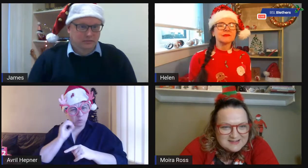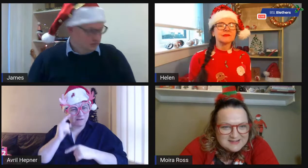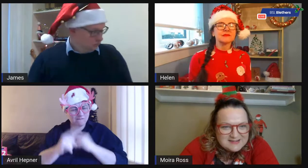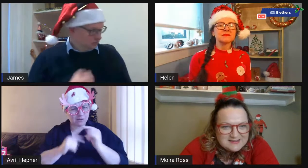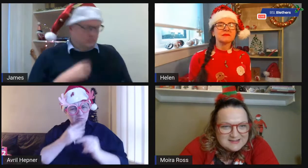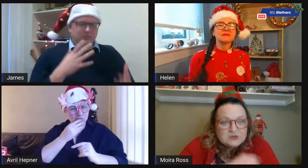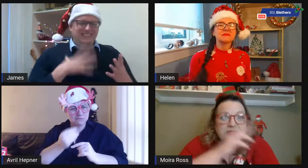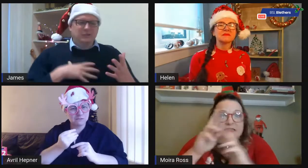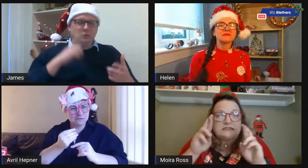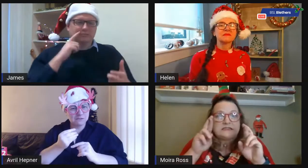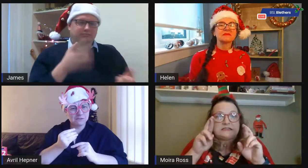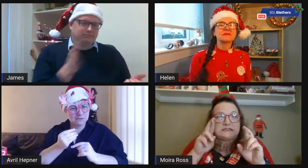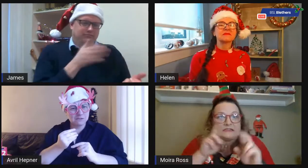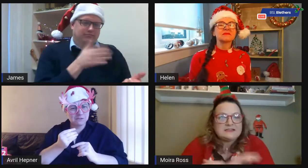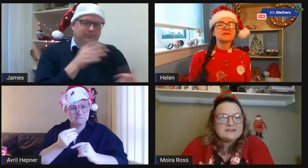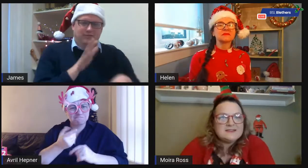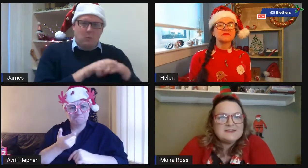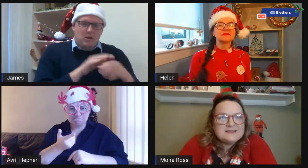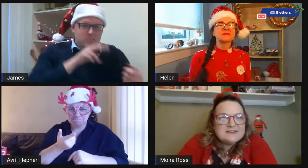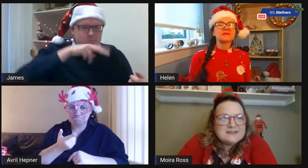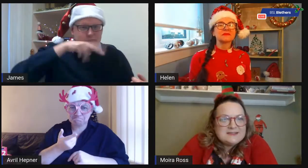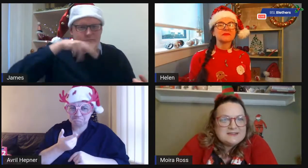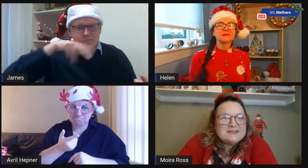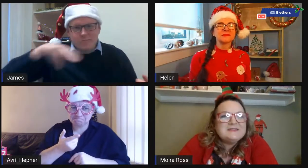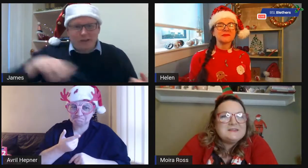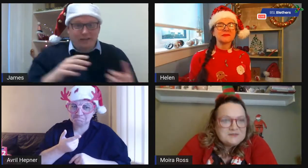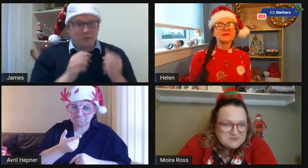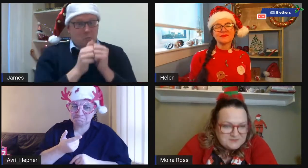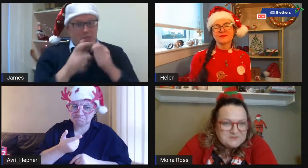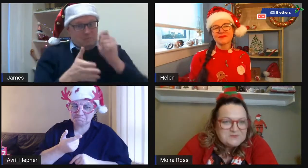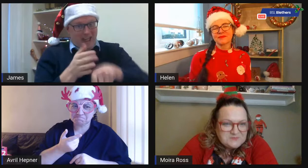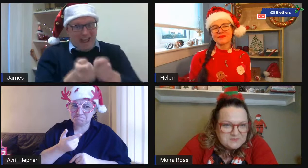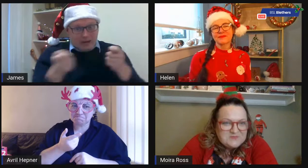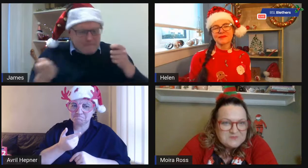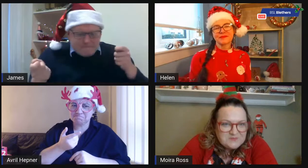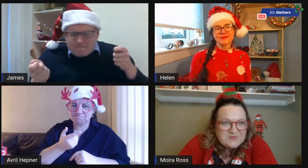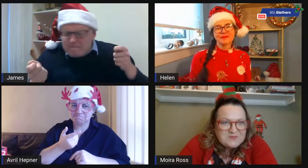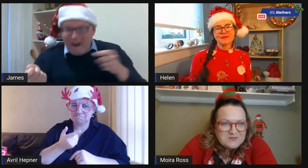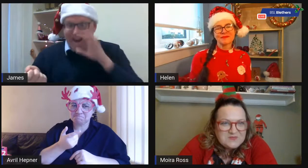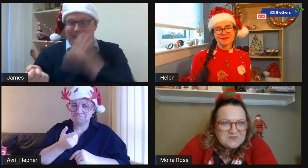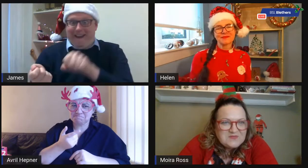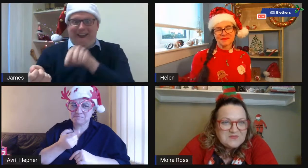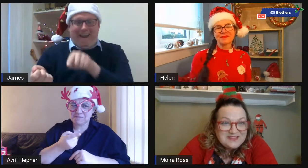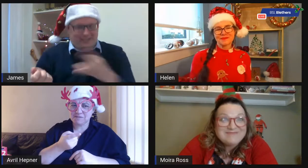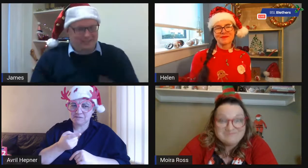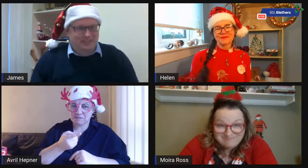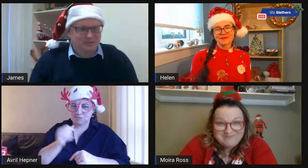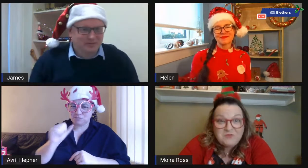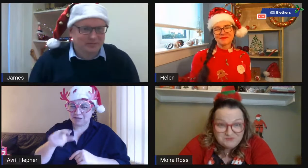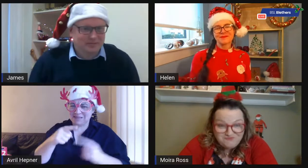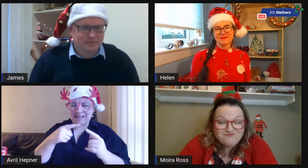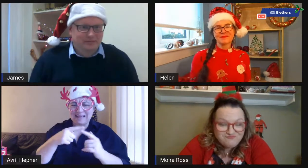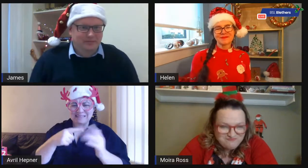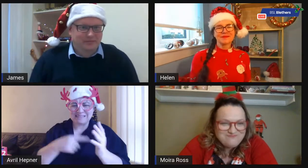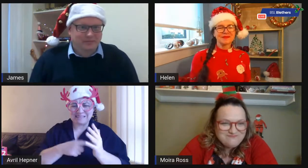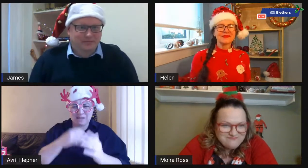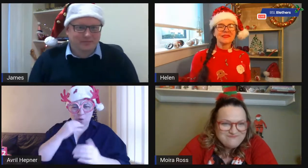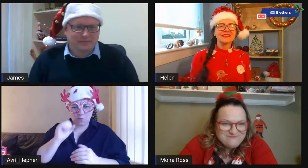James, is E.T. on our televisions this year? Oh, I would have to have a right good look.